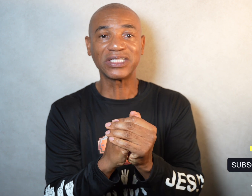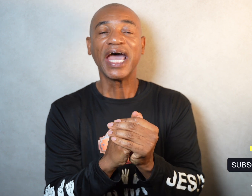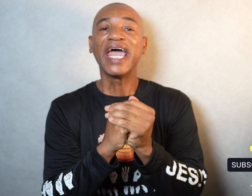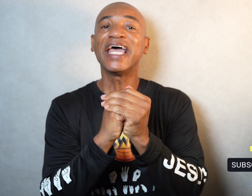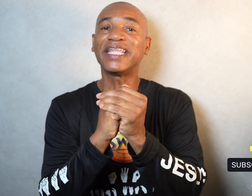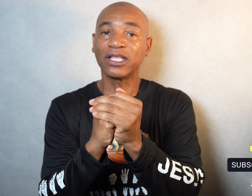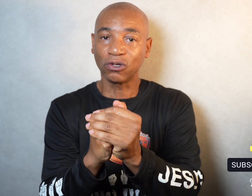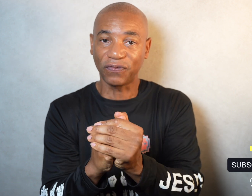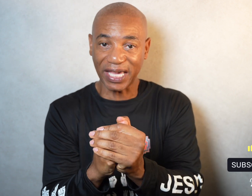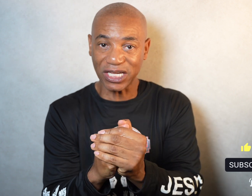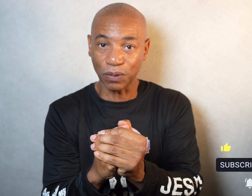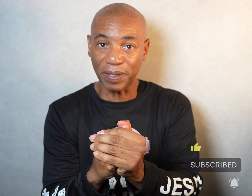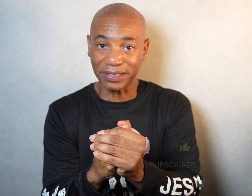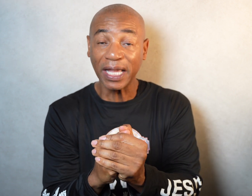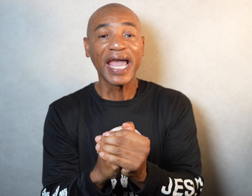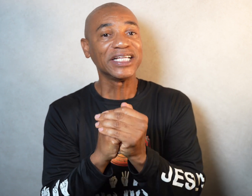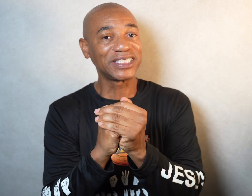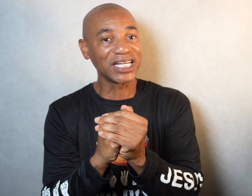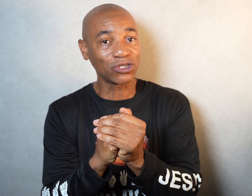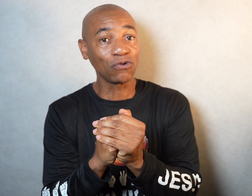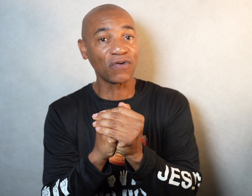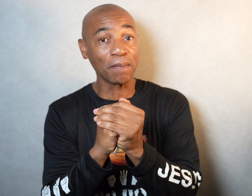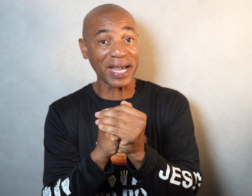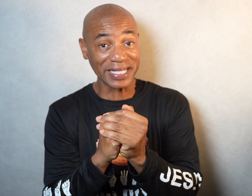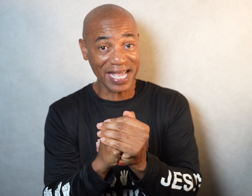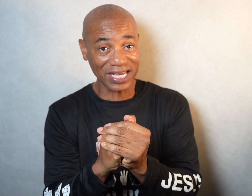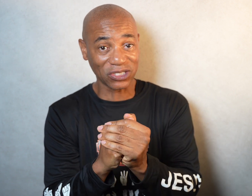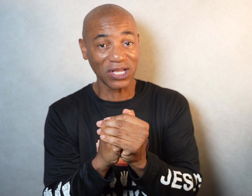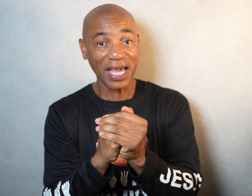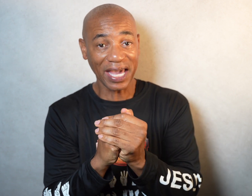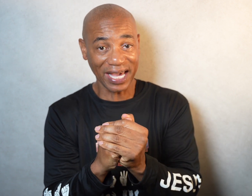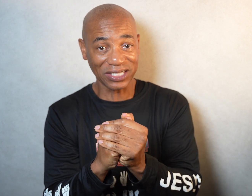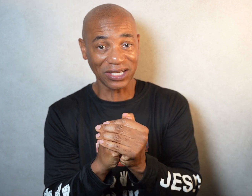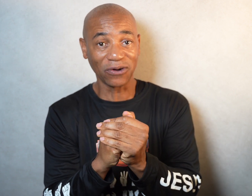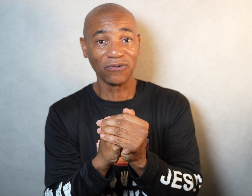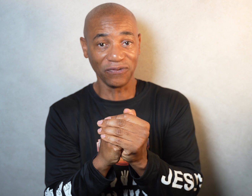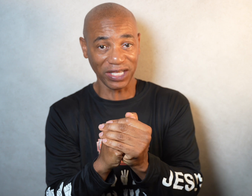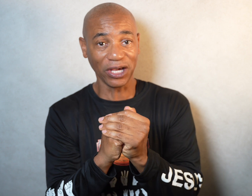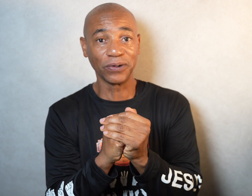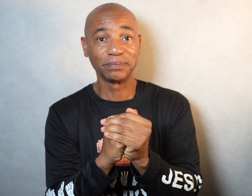hit that notification button and stay tuned for my next ASL video.